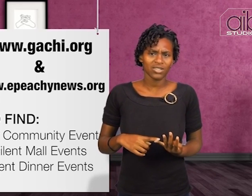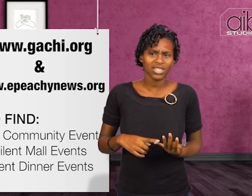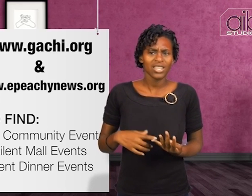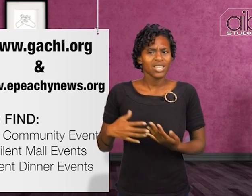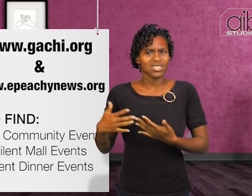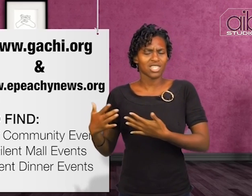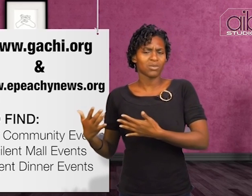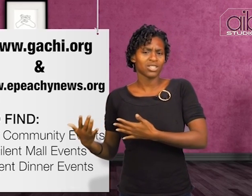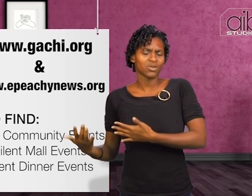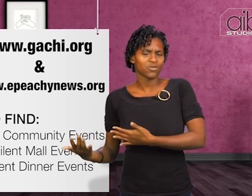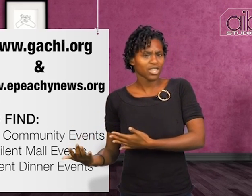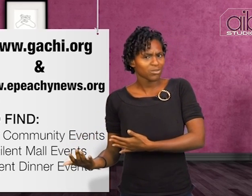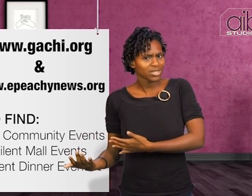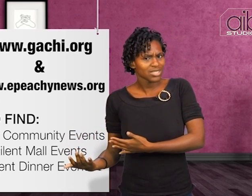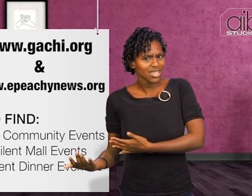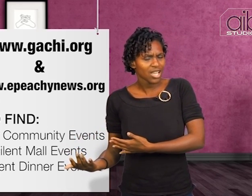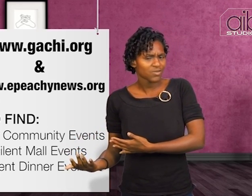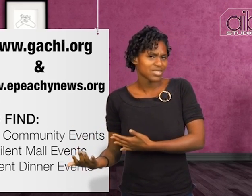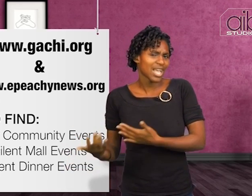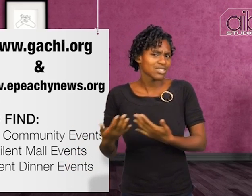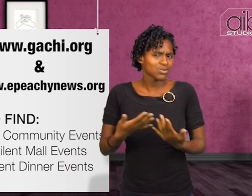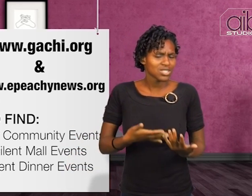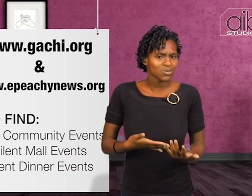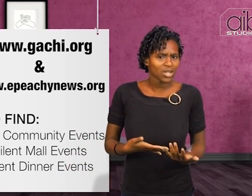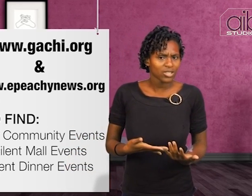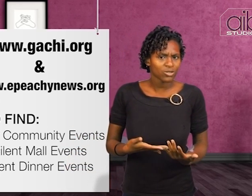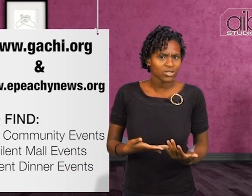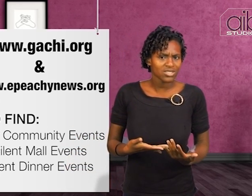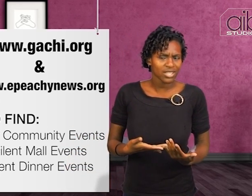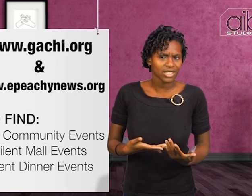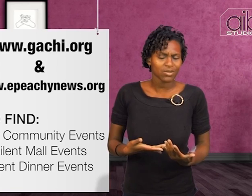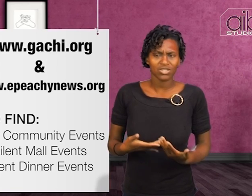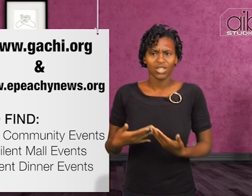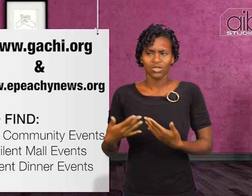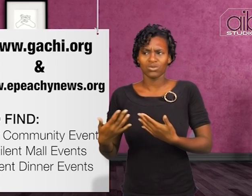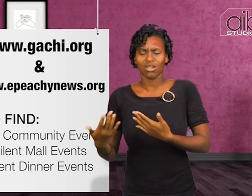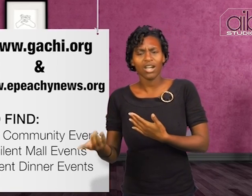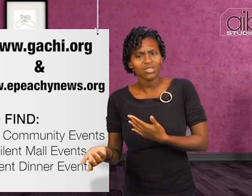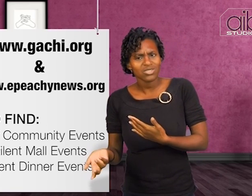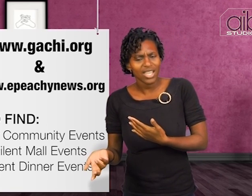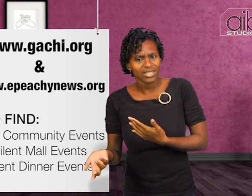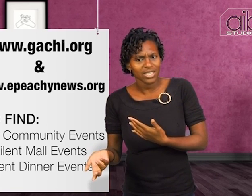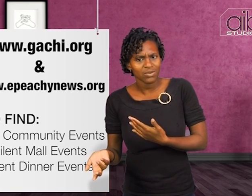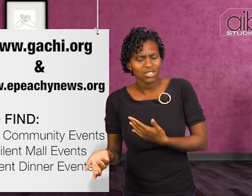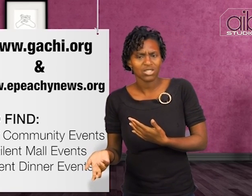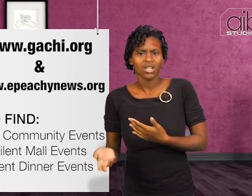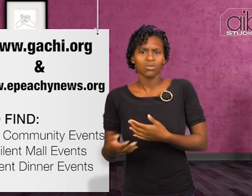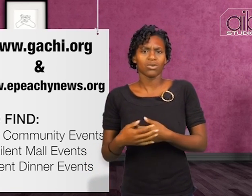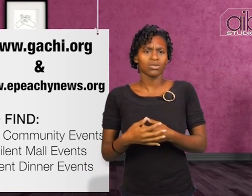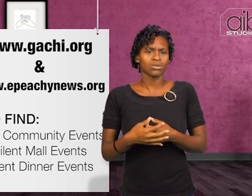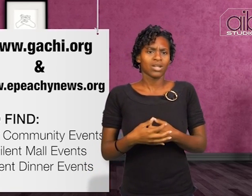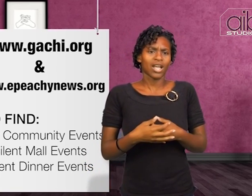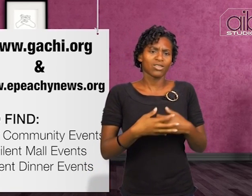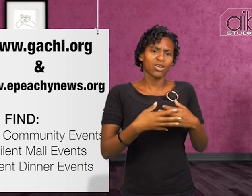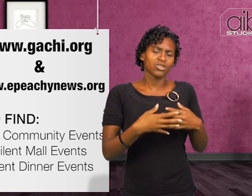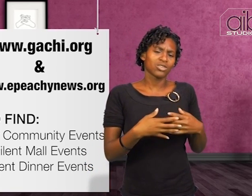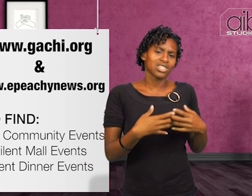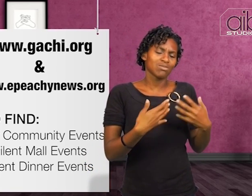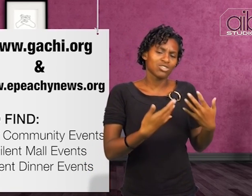hearing? Is someone in your family deaf and that's the reason why you're learning sign language? Who taught you sign language? Well, how long are you going to keep